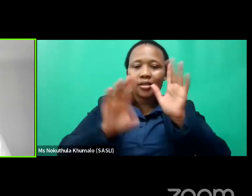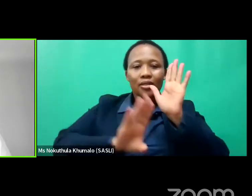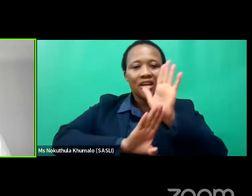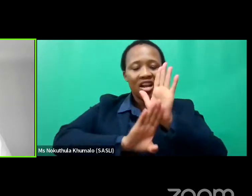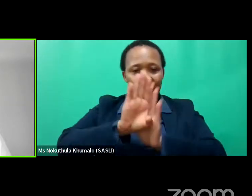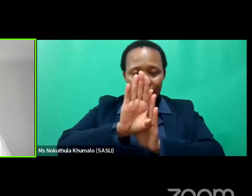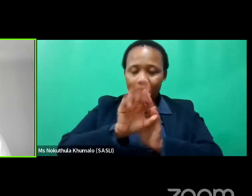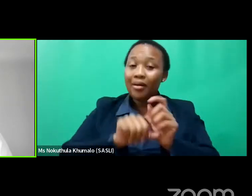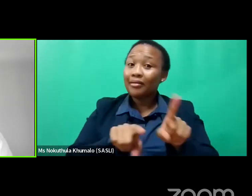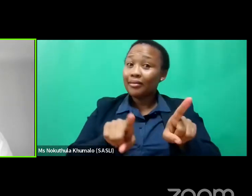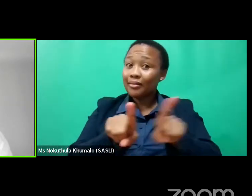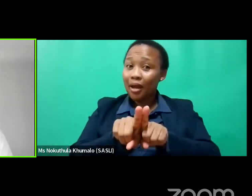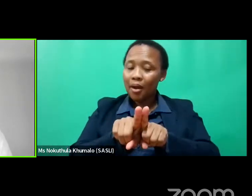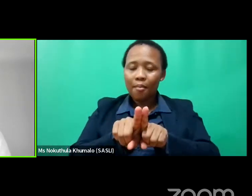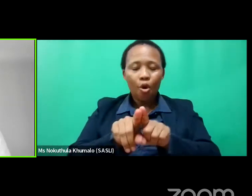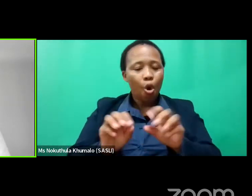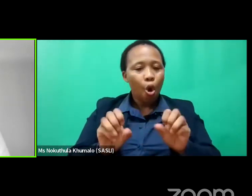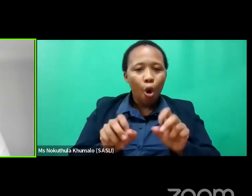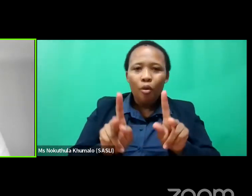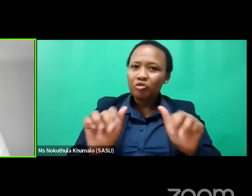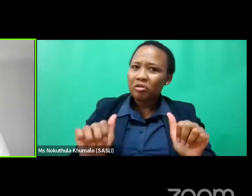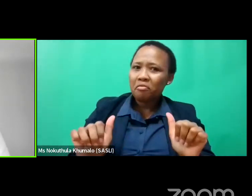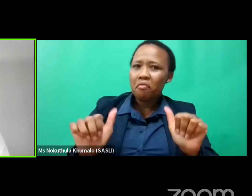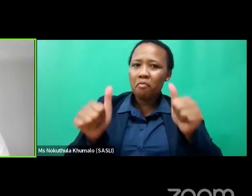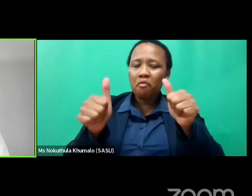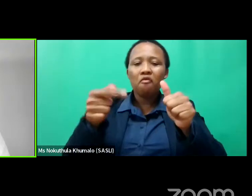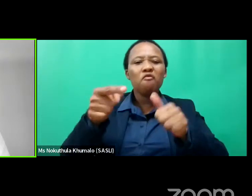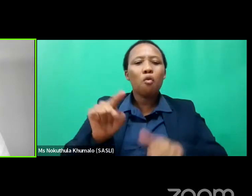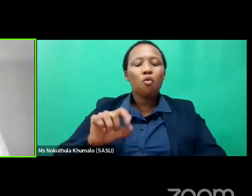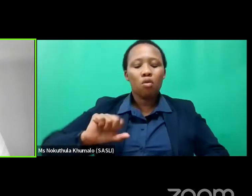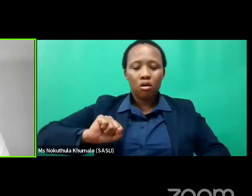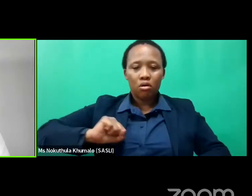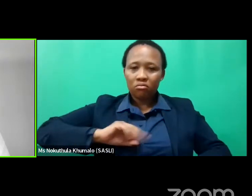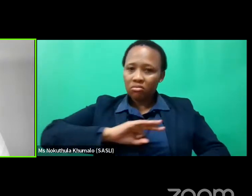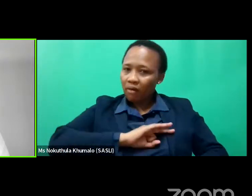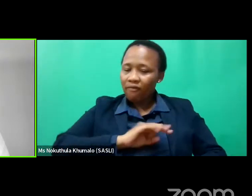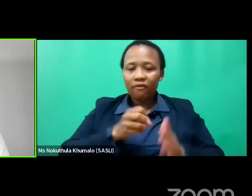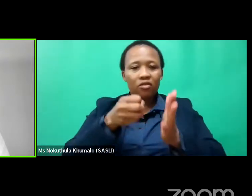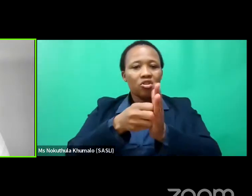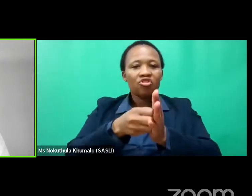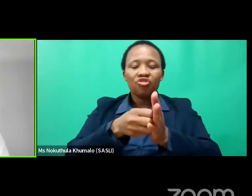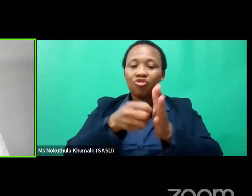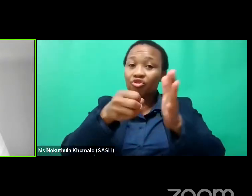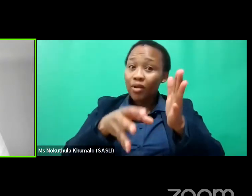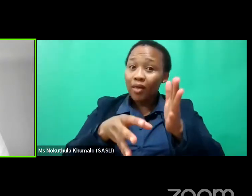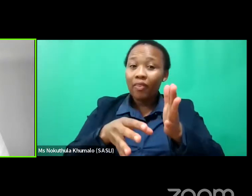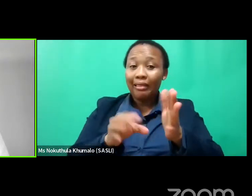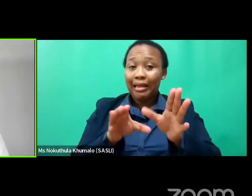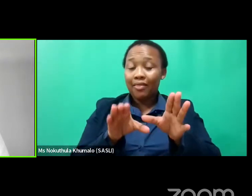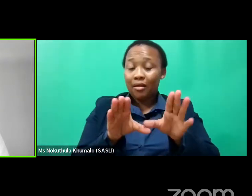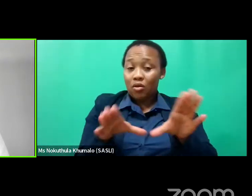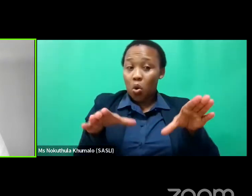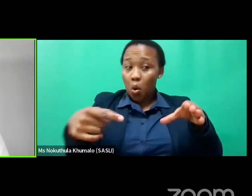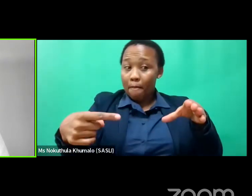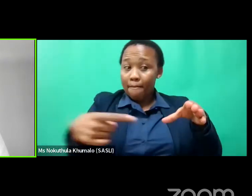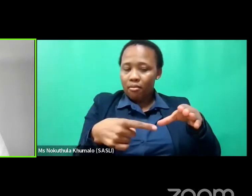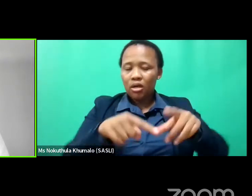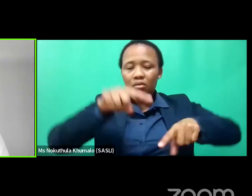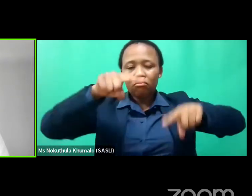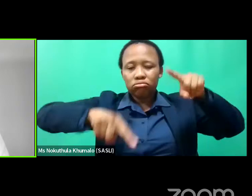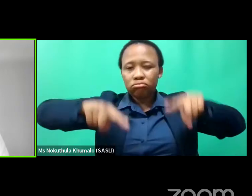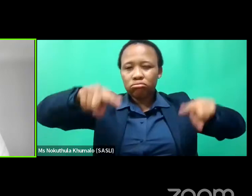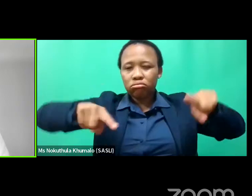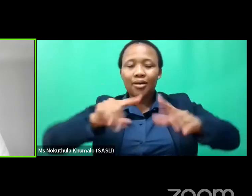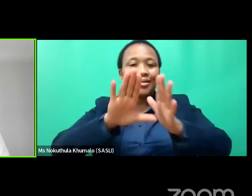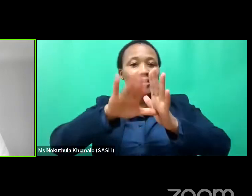for students and staff who have various forms of disabilities, and a major